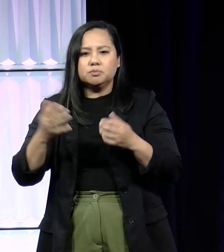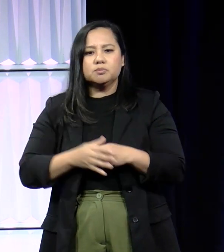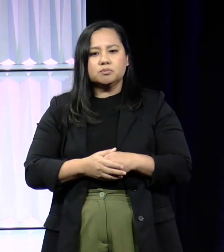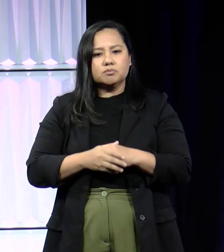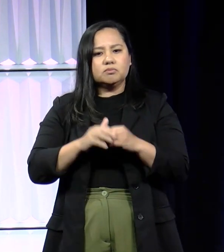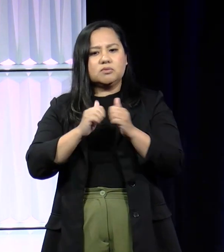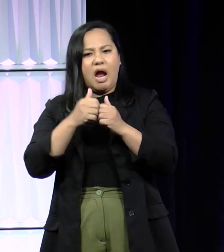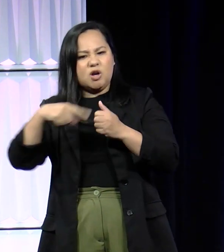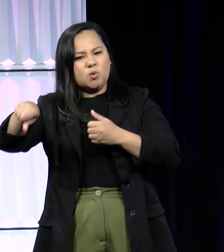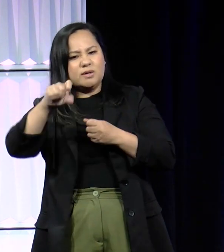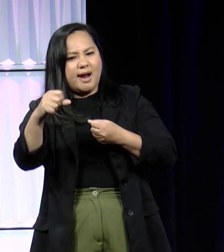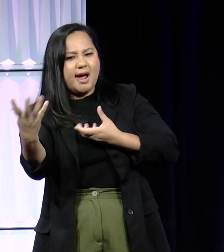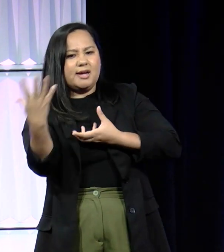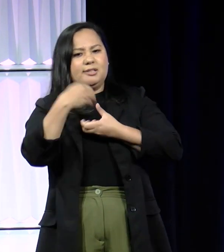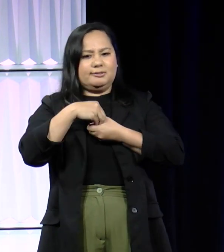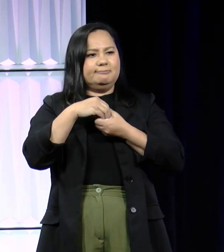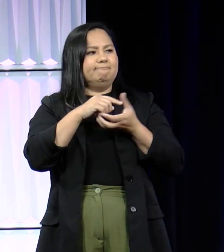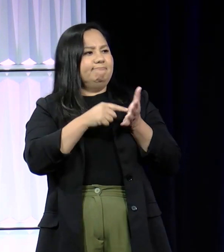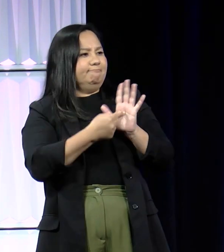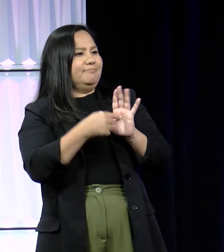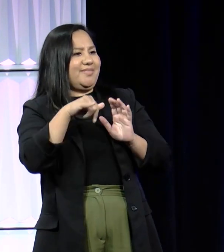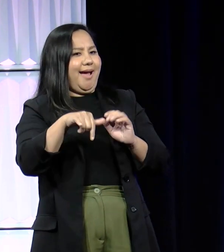during the conference?